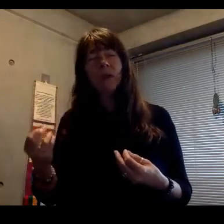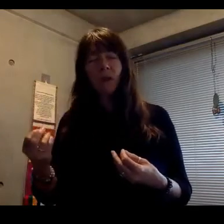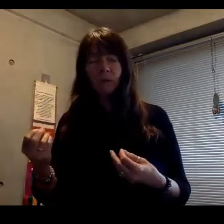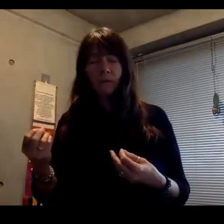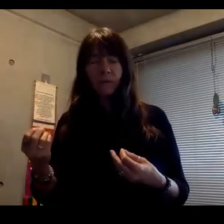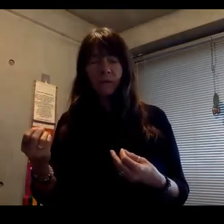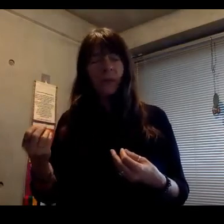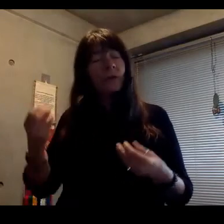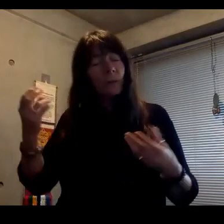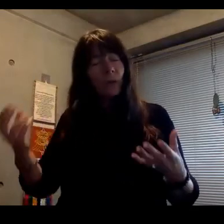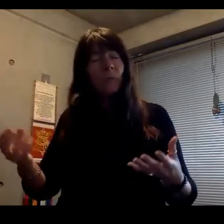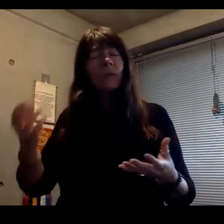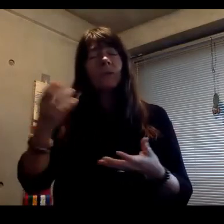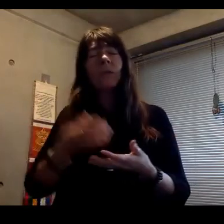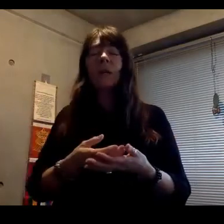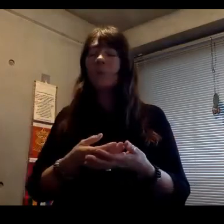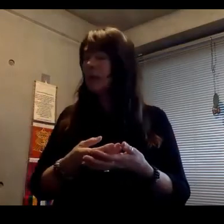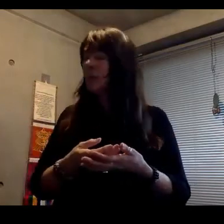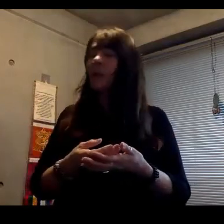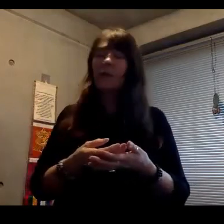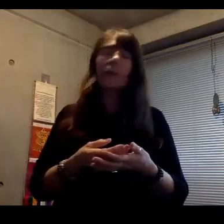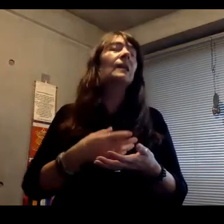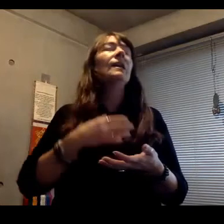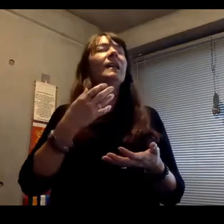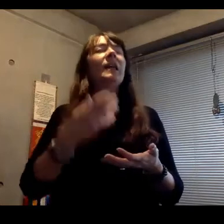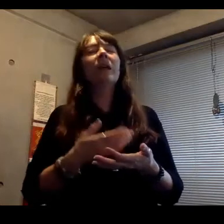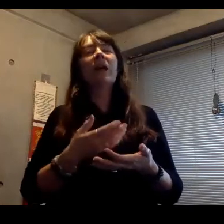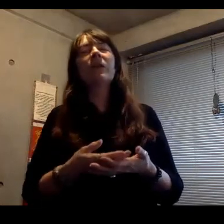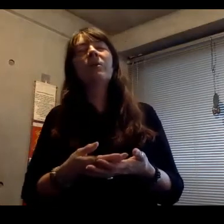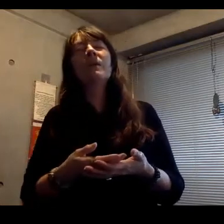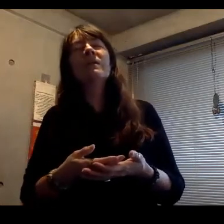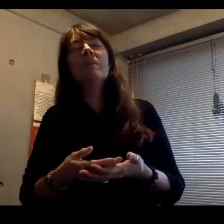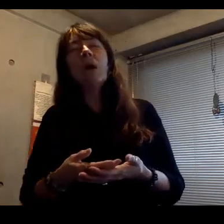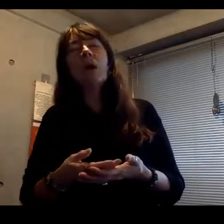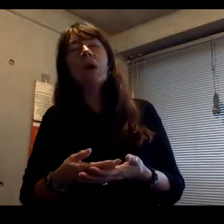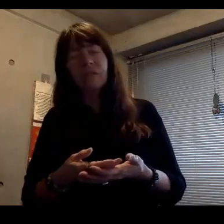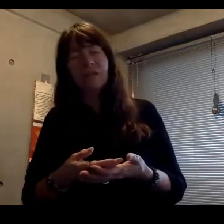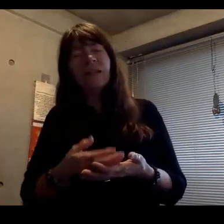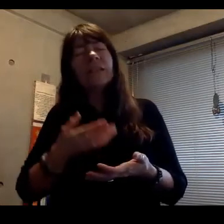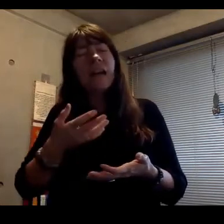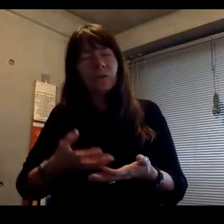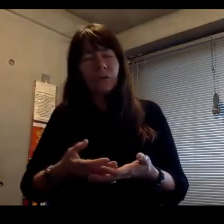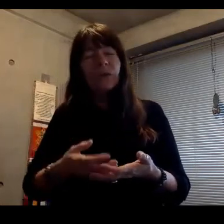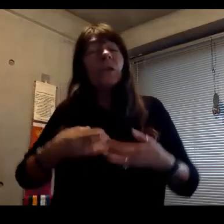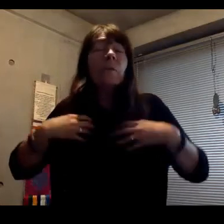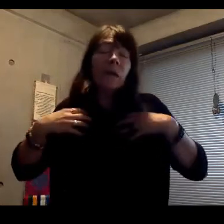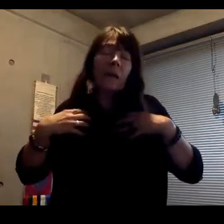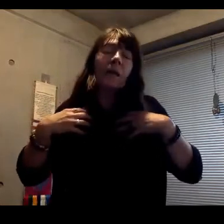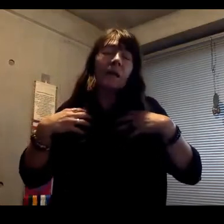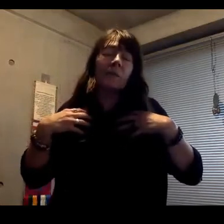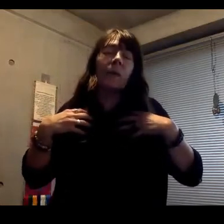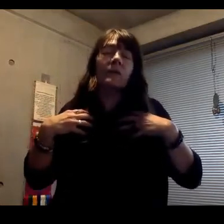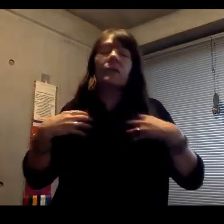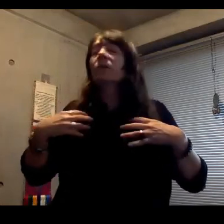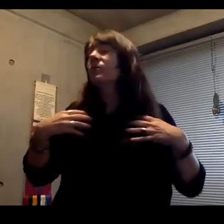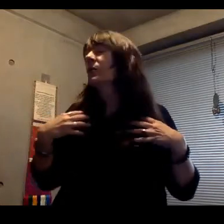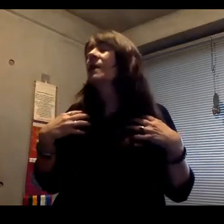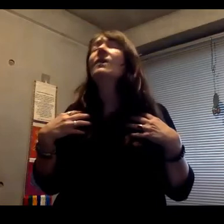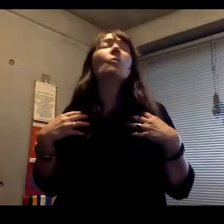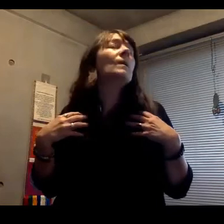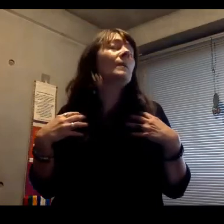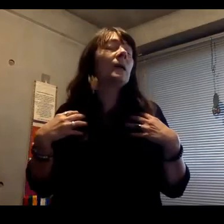to evolve. There are some humans who take great pleasure in keeping other humans small and down. So they may express,